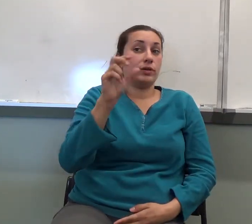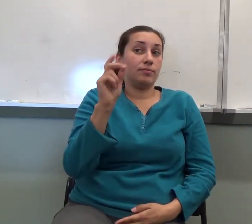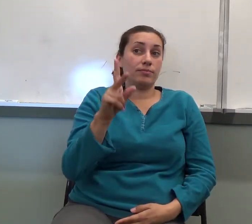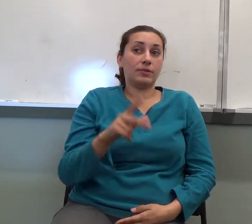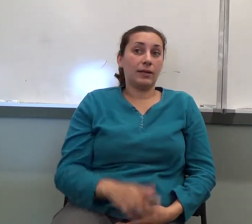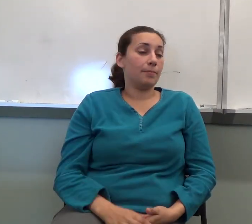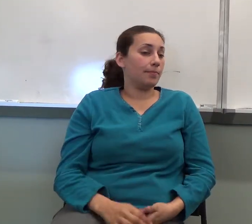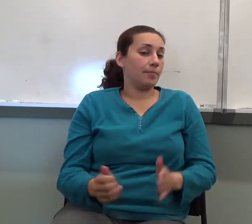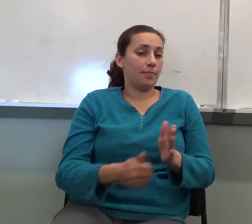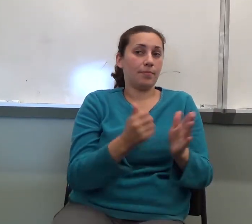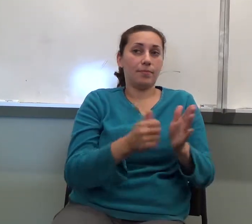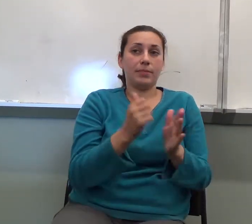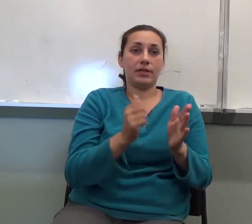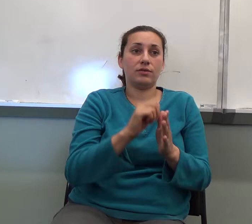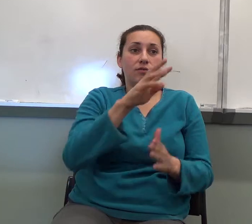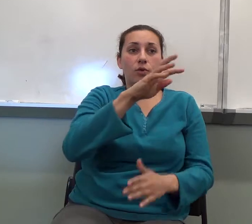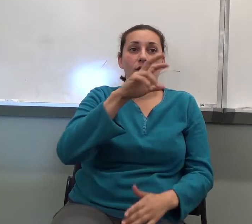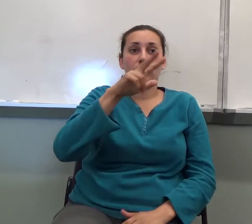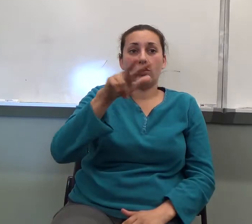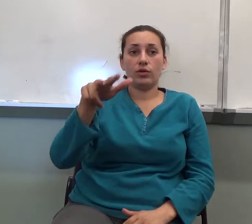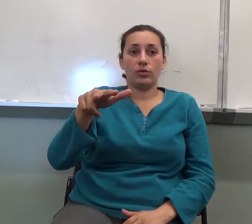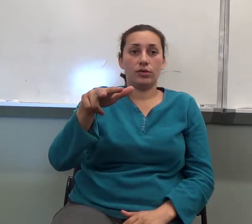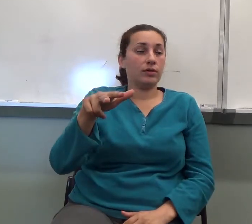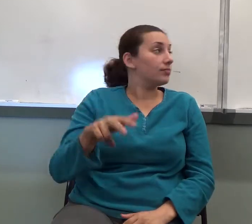And what we find is this.